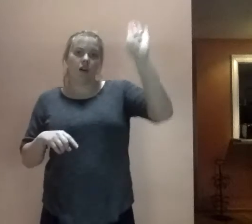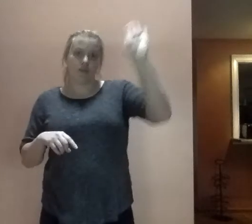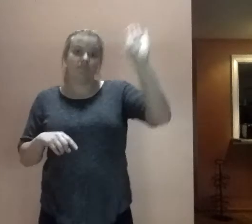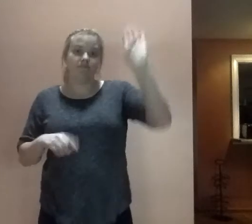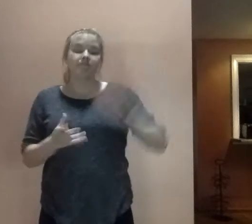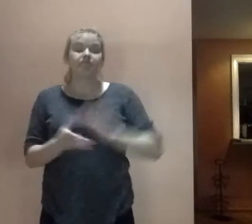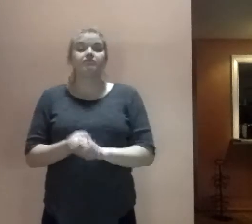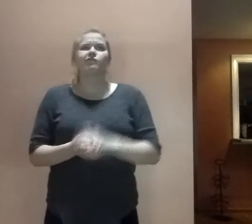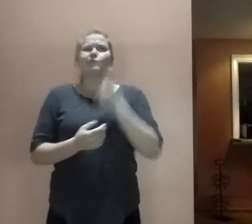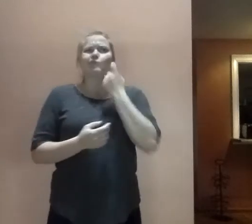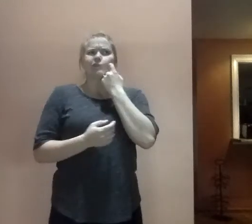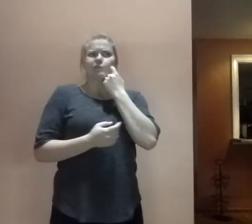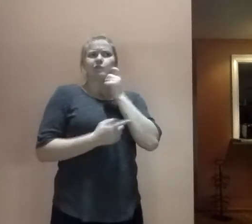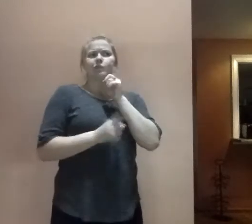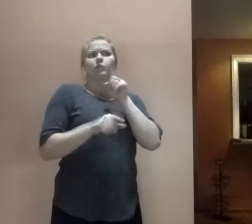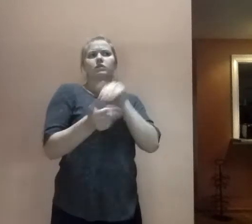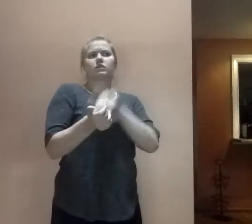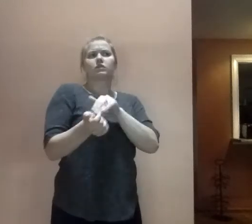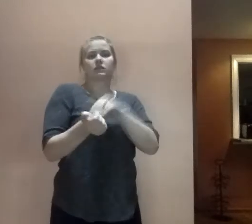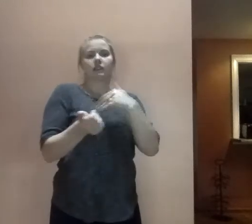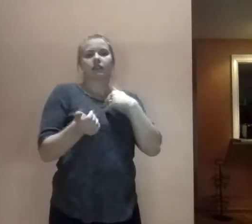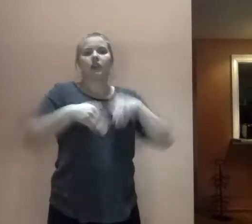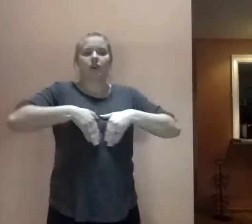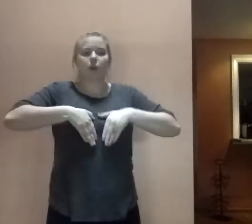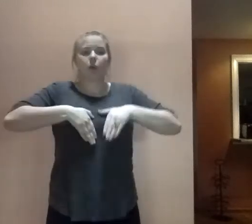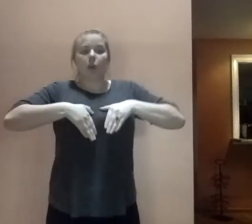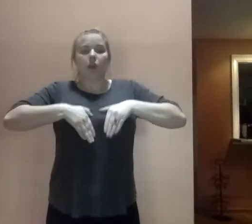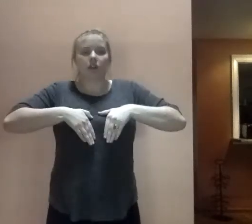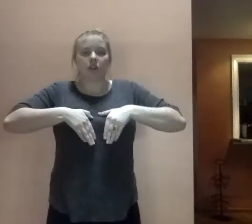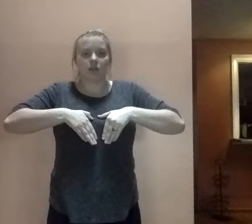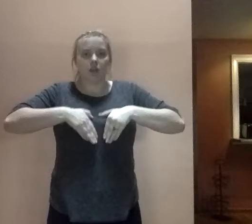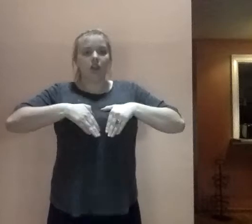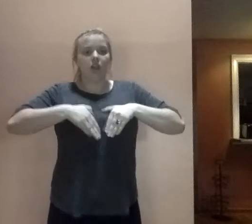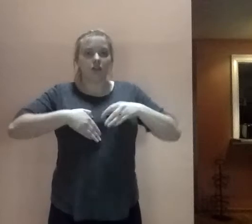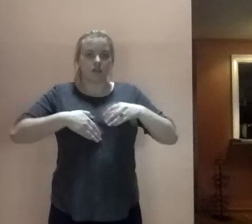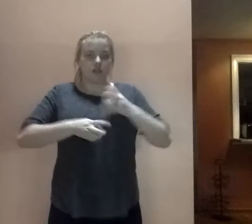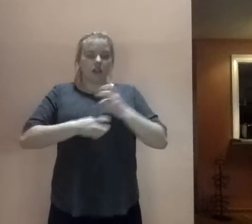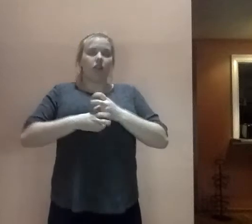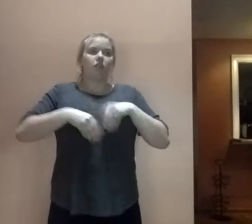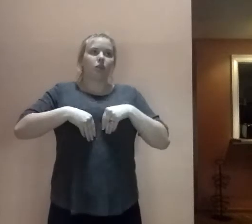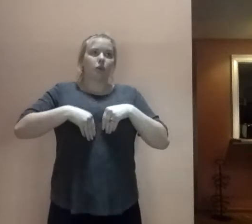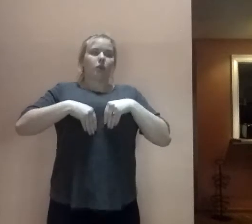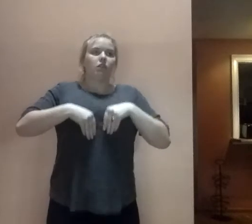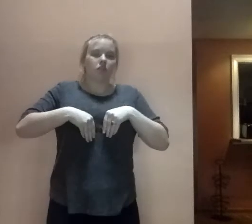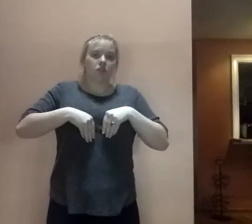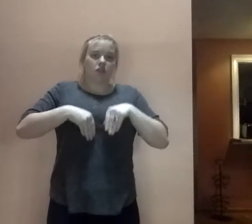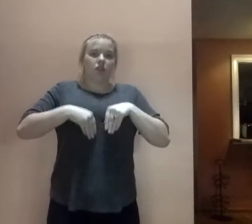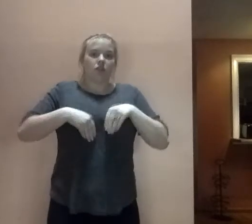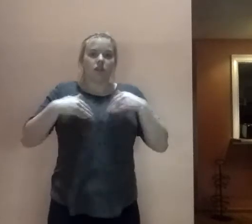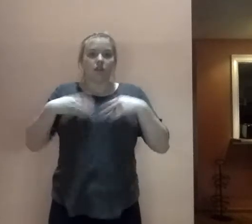doctor for asthma because I had a very hard time breathing. And while there, she did some blood work,